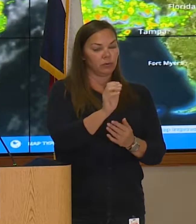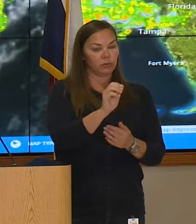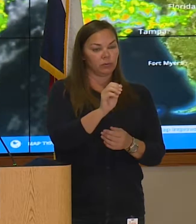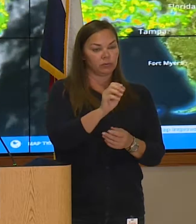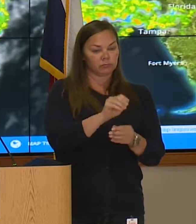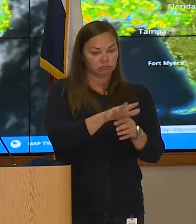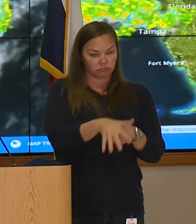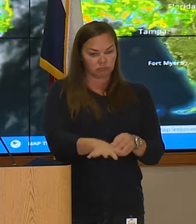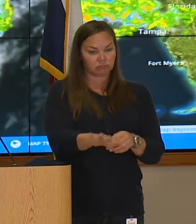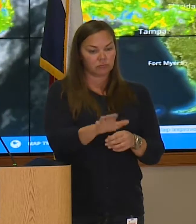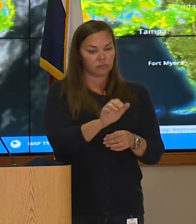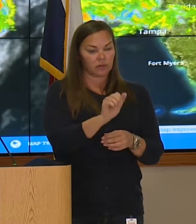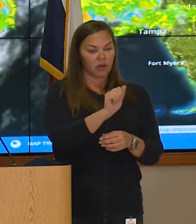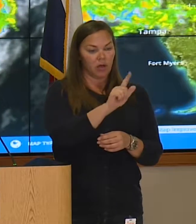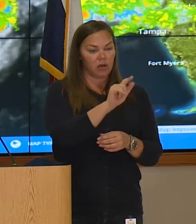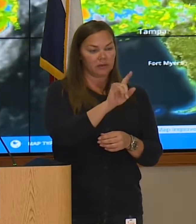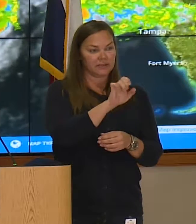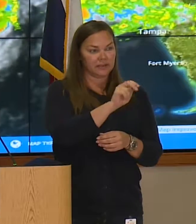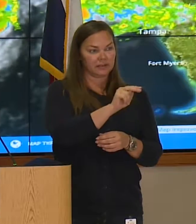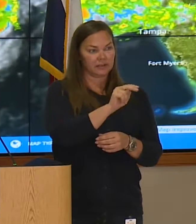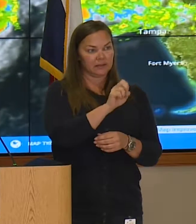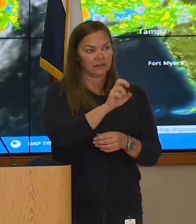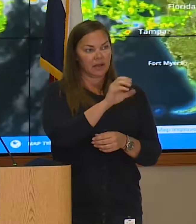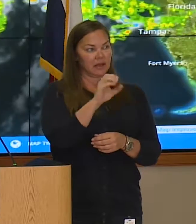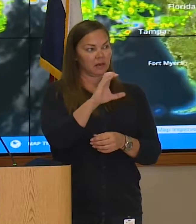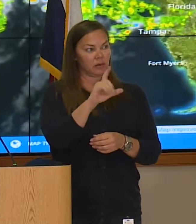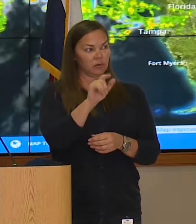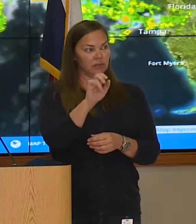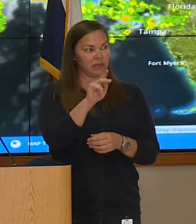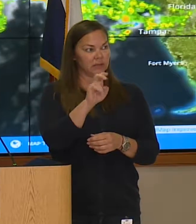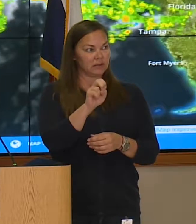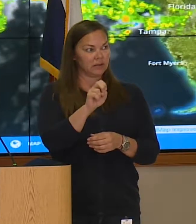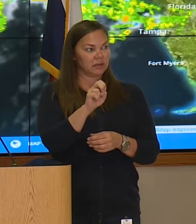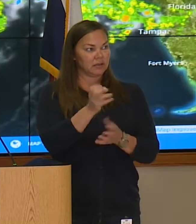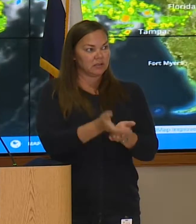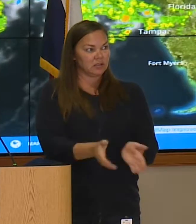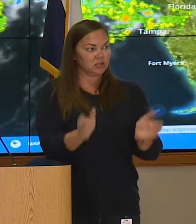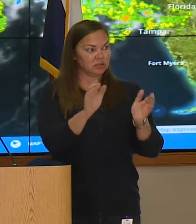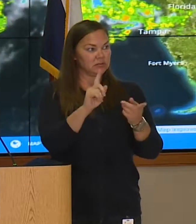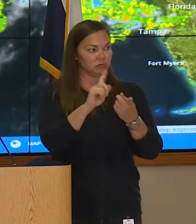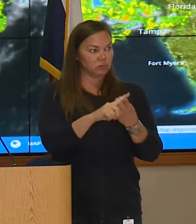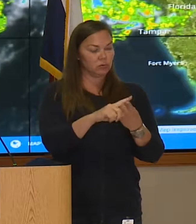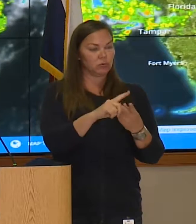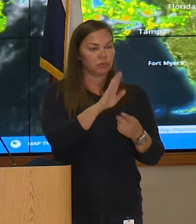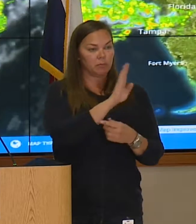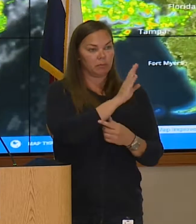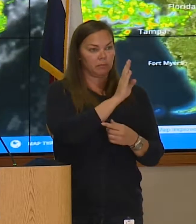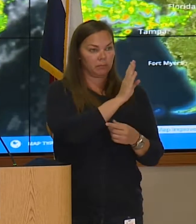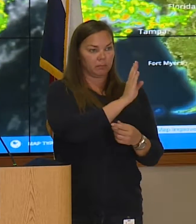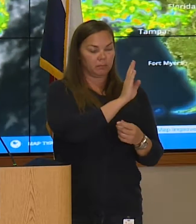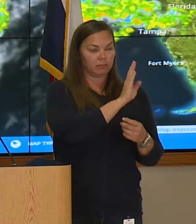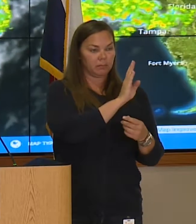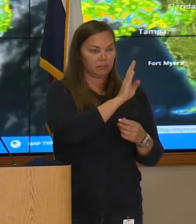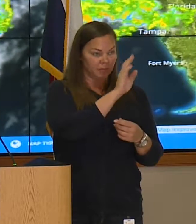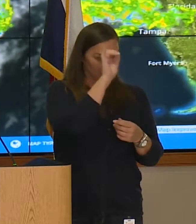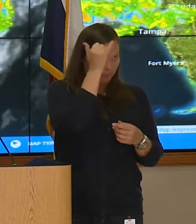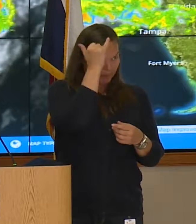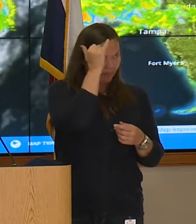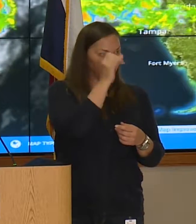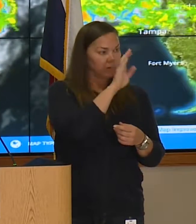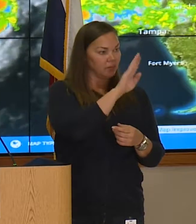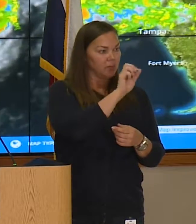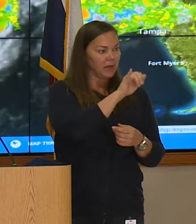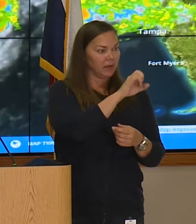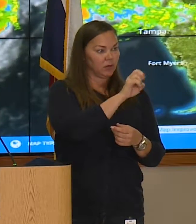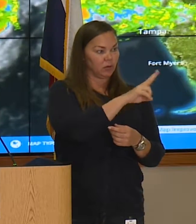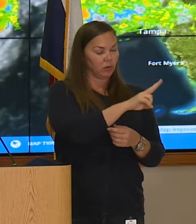ditches, which lead back into Buffalo Bayou. The spillways for both dams are armored and are